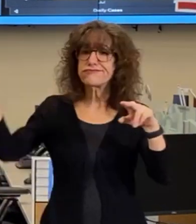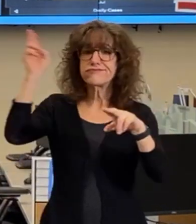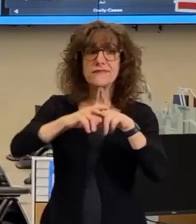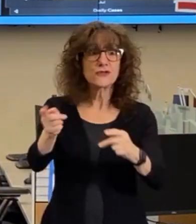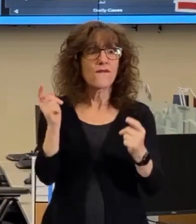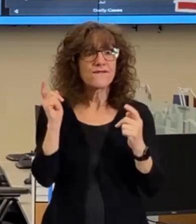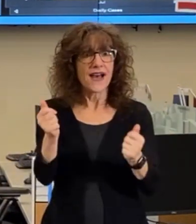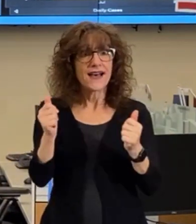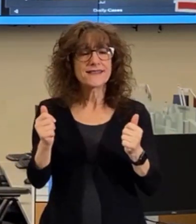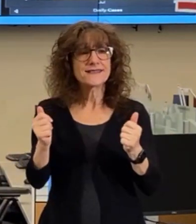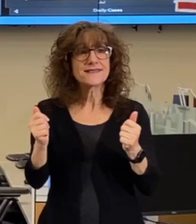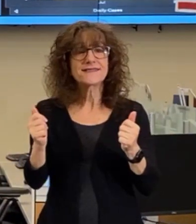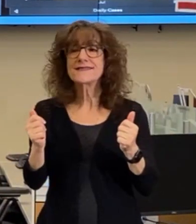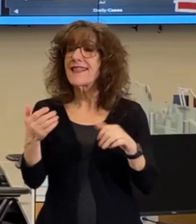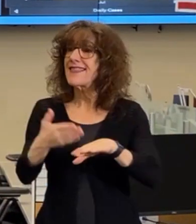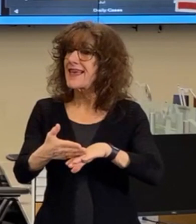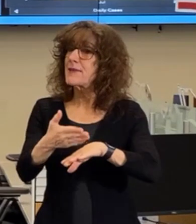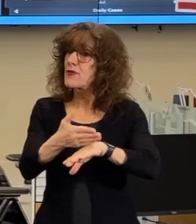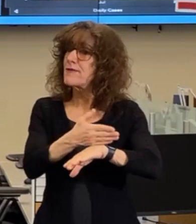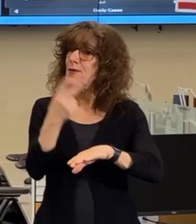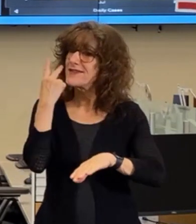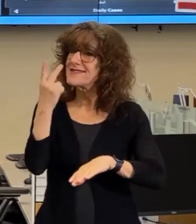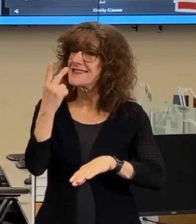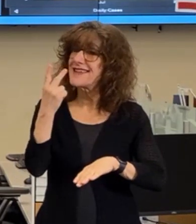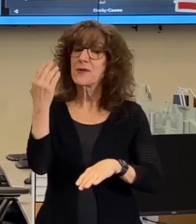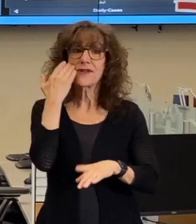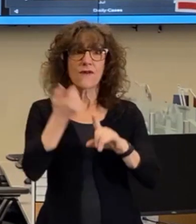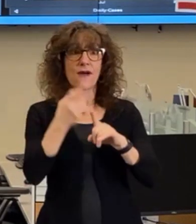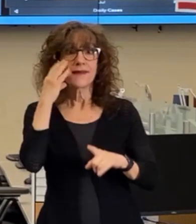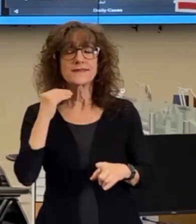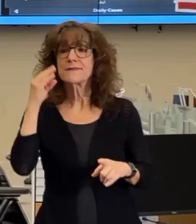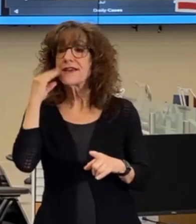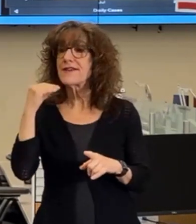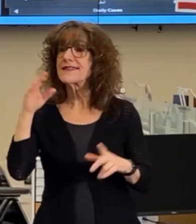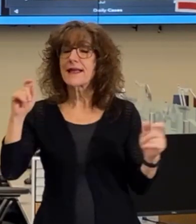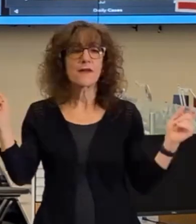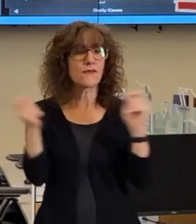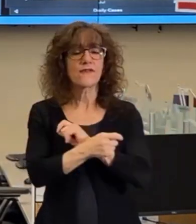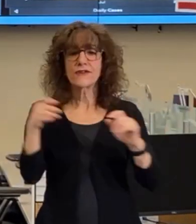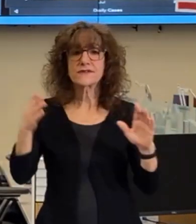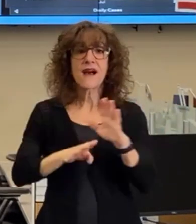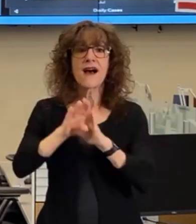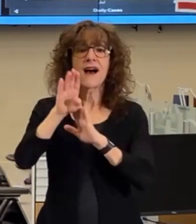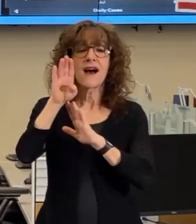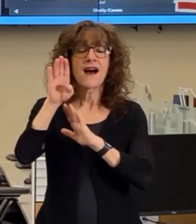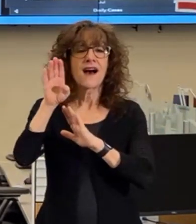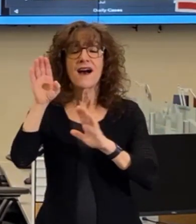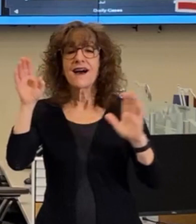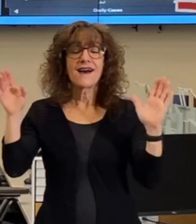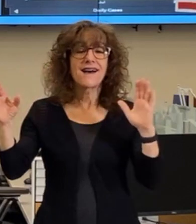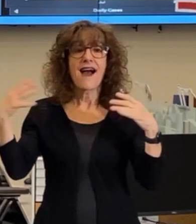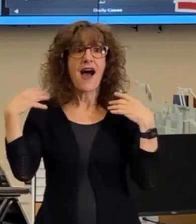quickly. The improvements that we've seen, we know now from experience, can be reversed in no time. We have the holidays that are